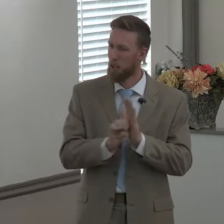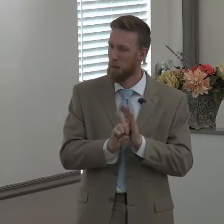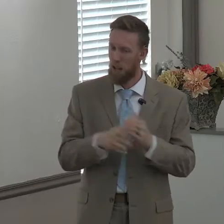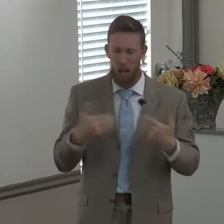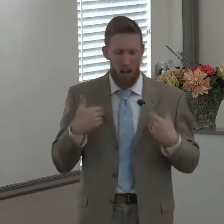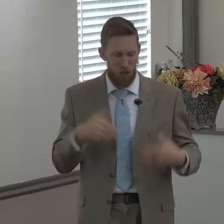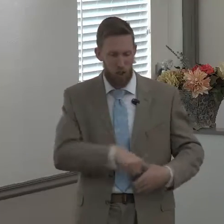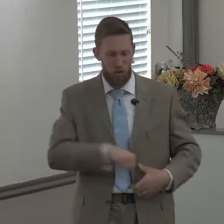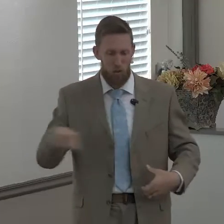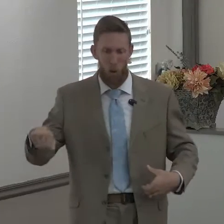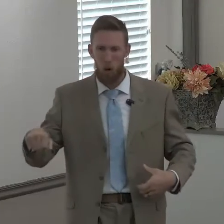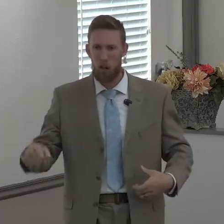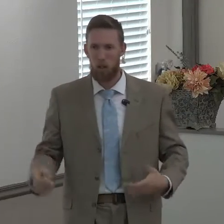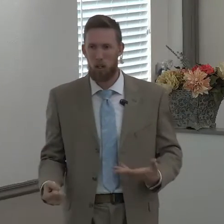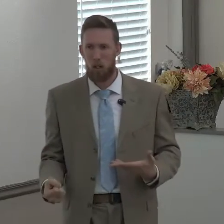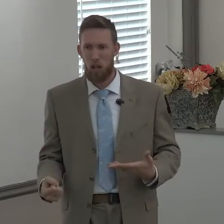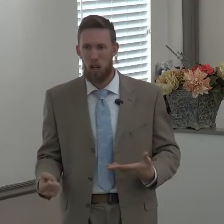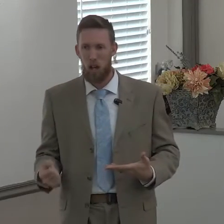rising up and